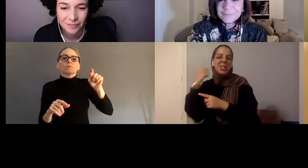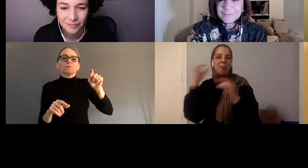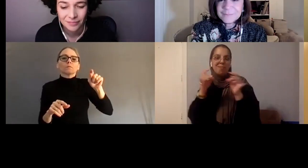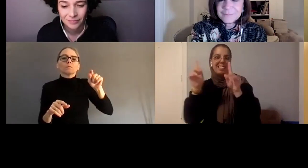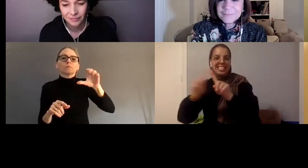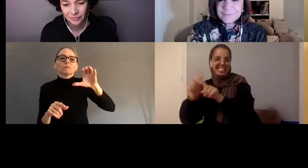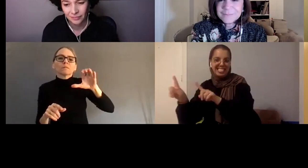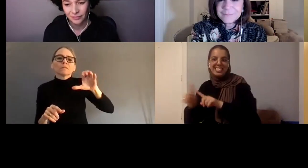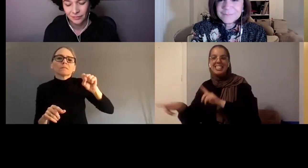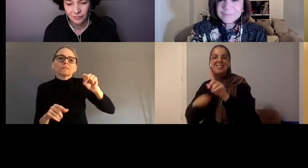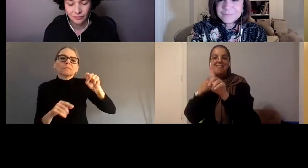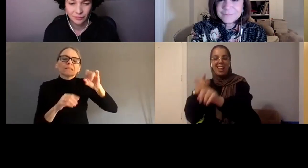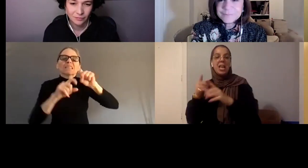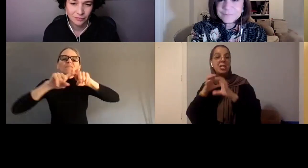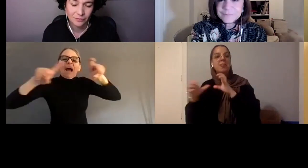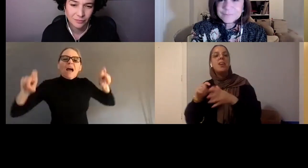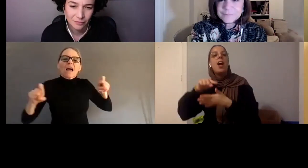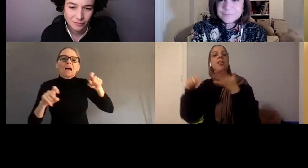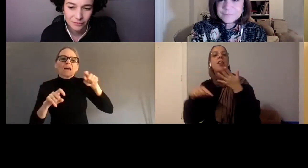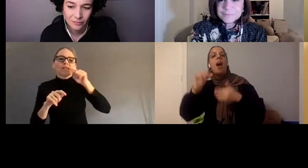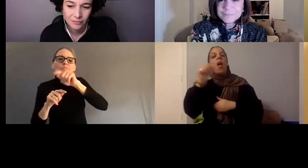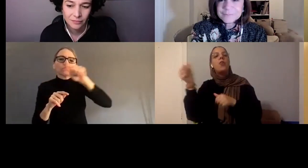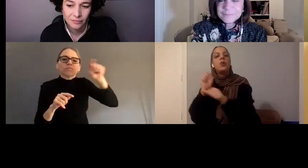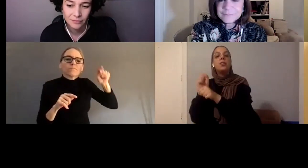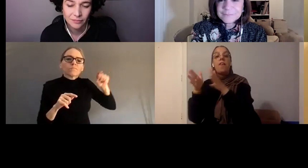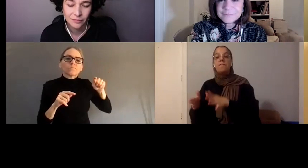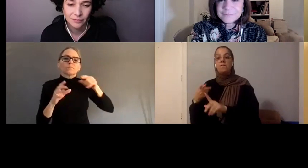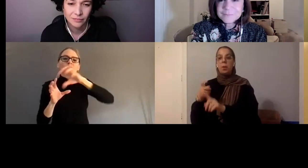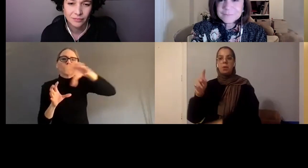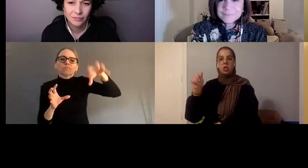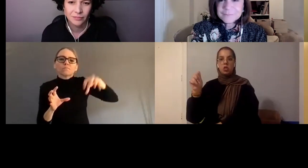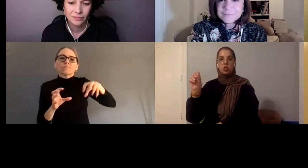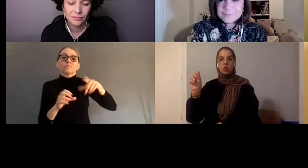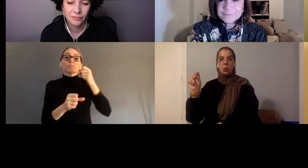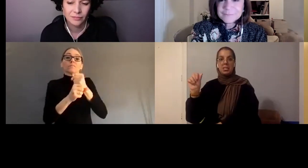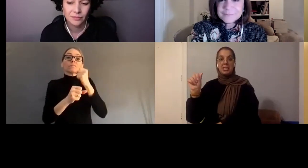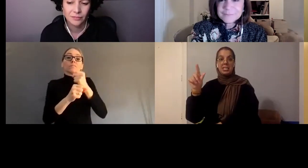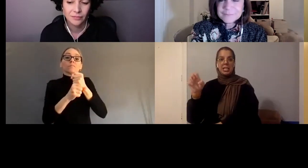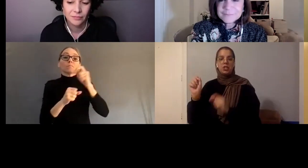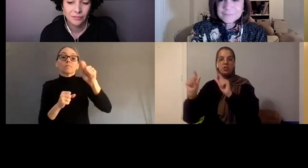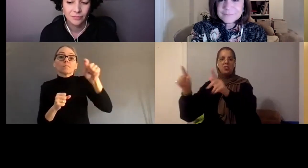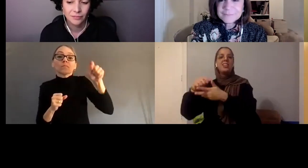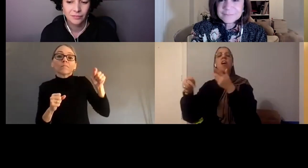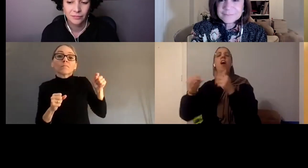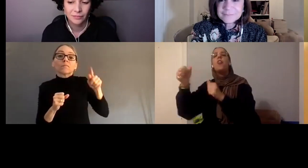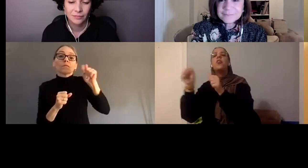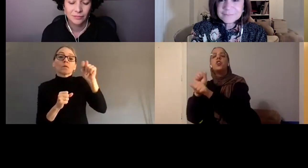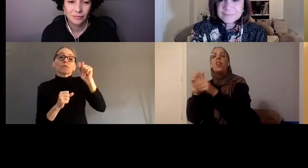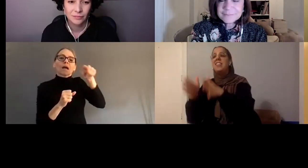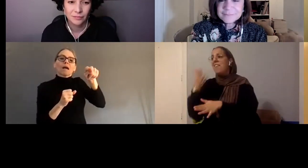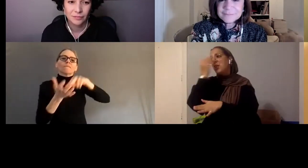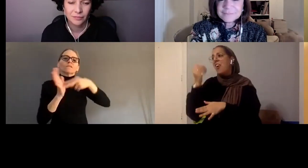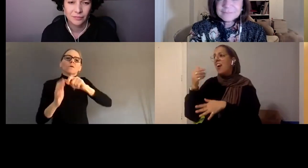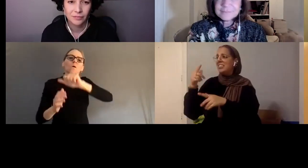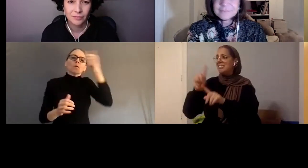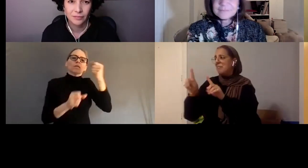Center on Communication, and the colleagues also from Total Screen who participated in the exhibition. And sorry if I forgot, I don't want to take so much time,